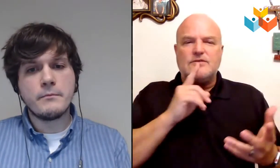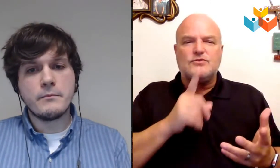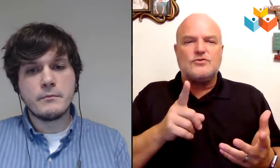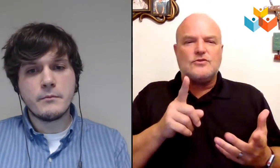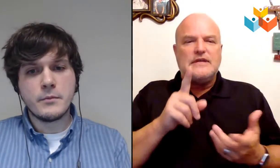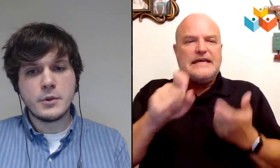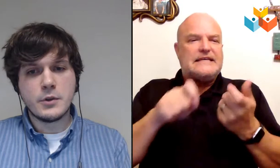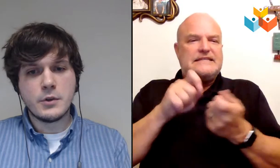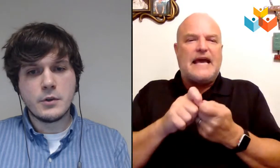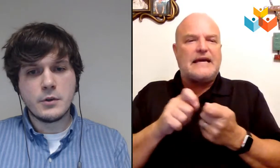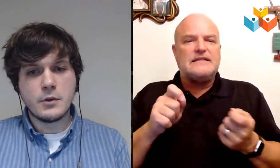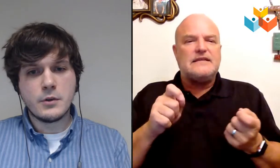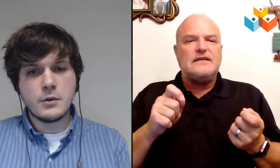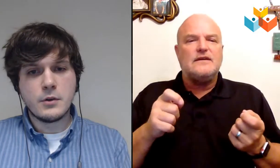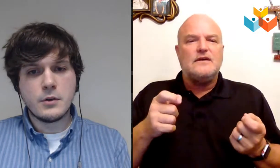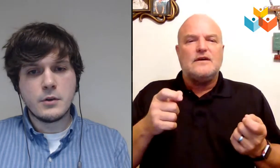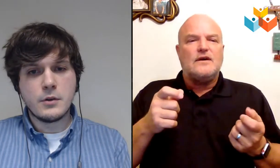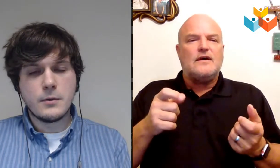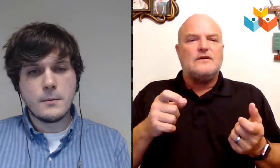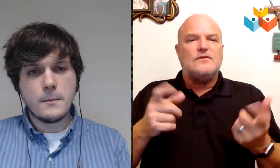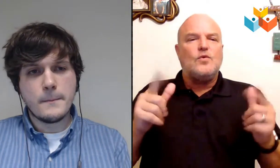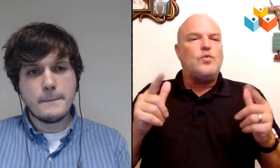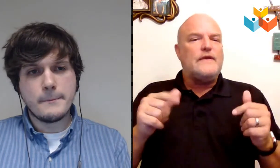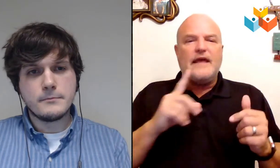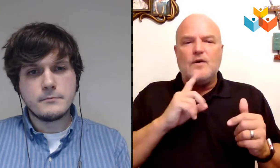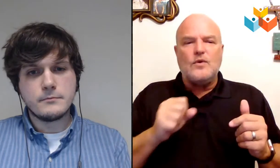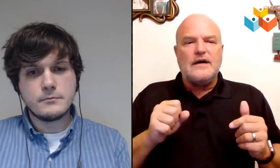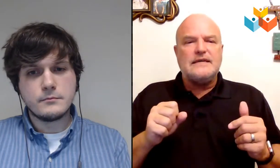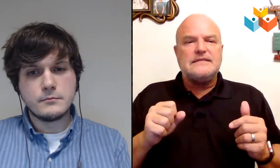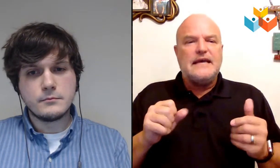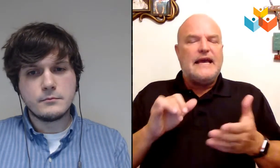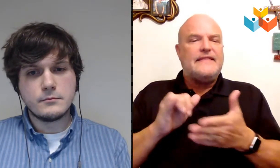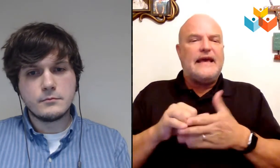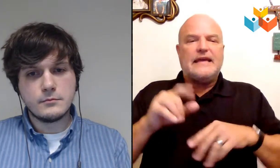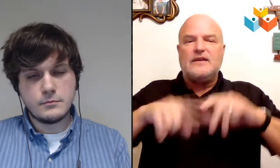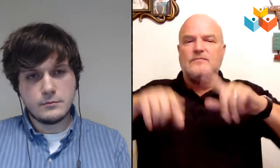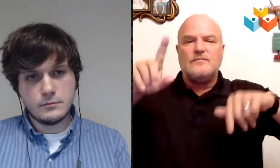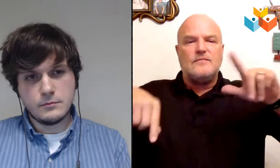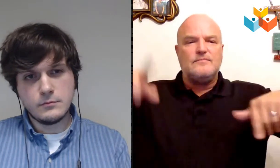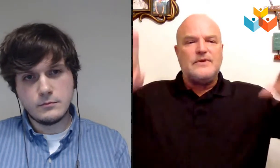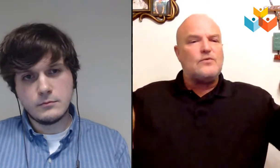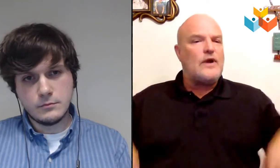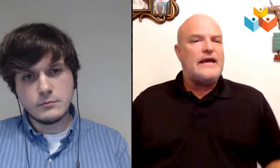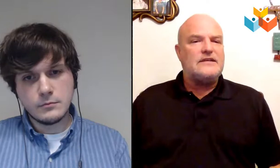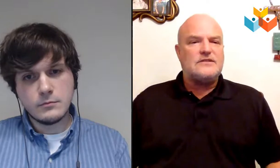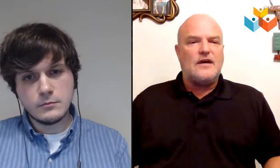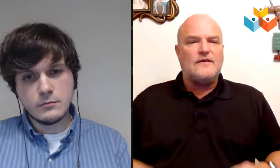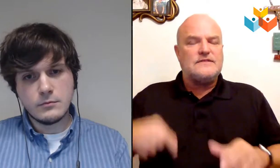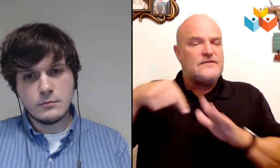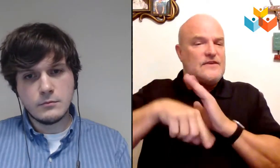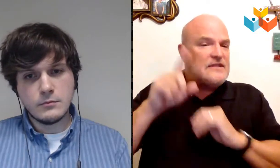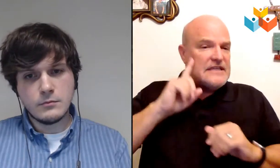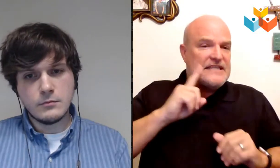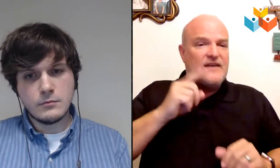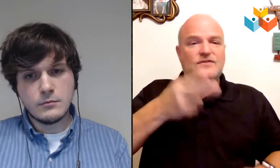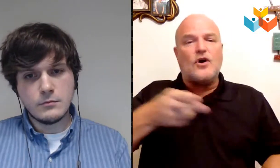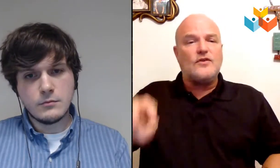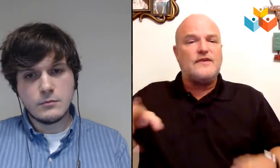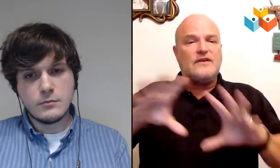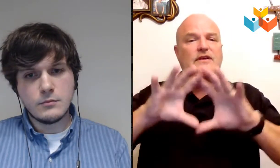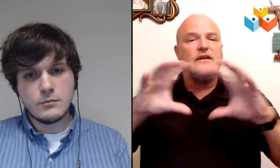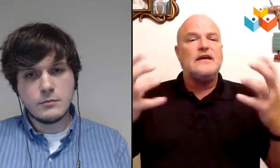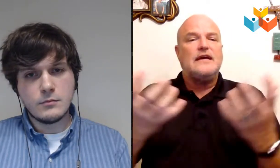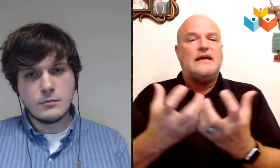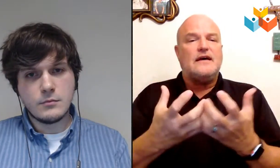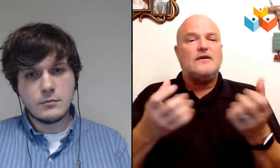I'm not sure exactly when that was. And that can be a range of severely deaf to